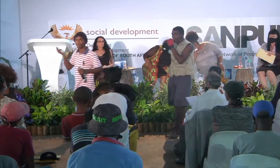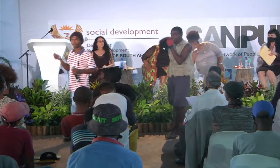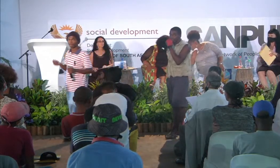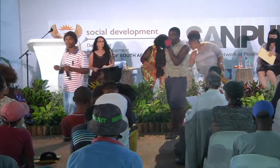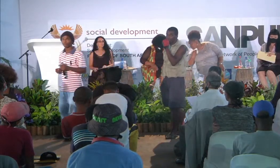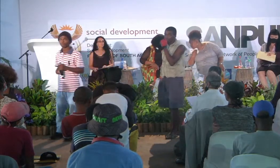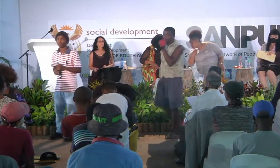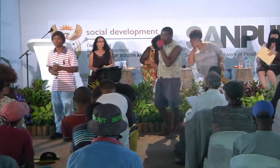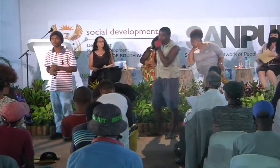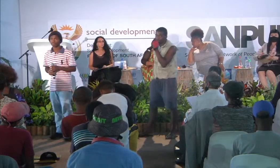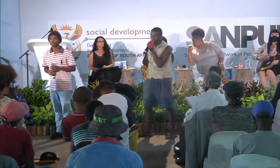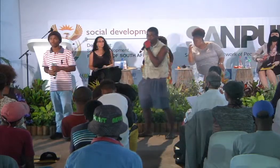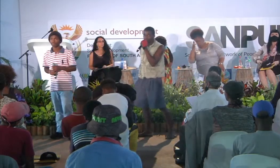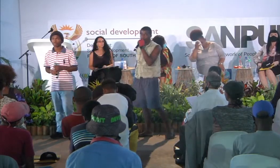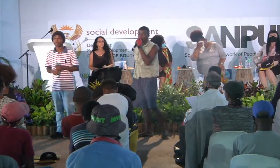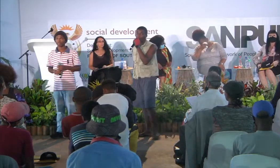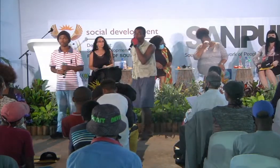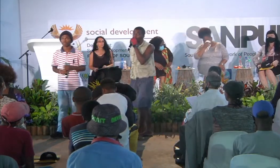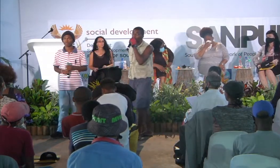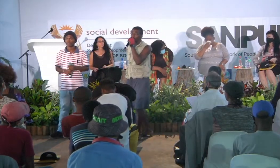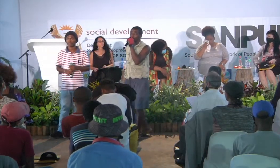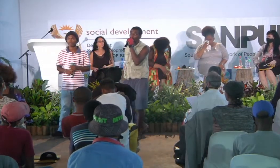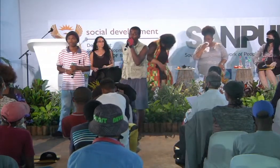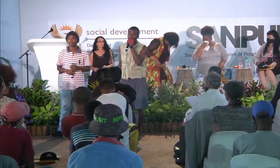Talent lami.